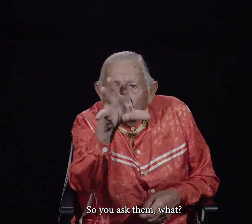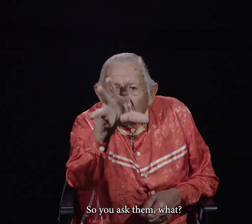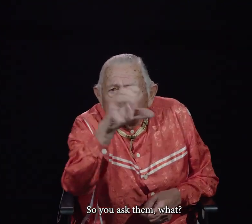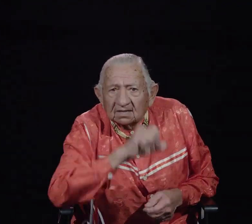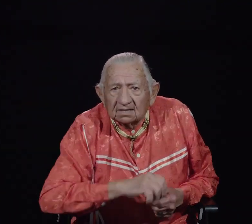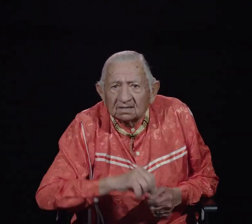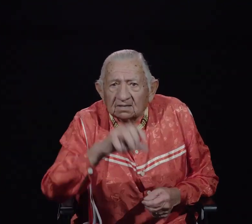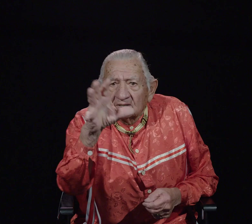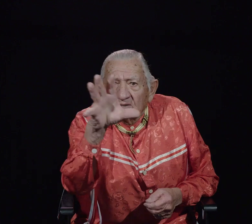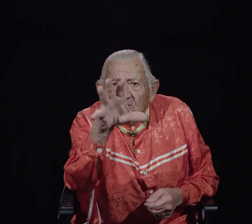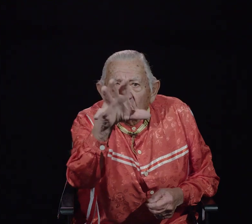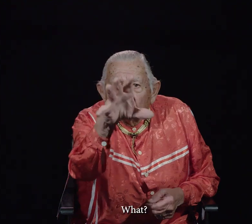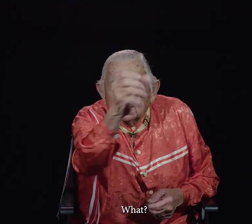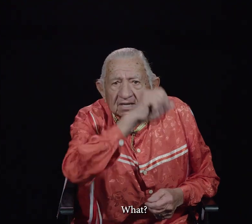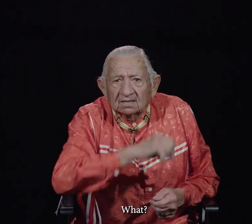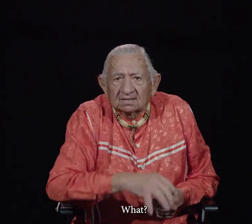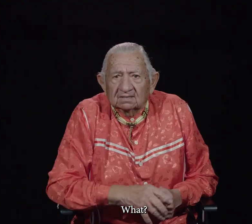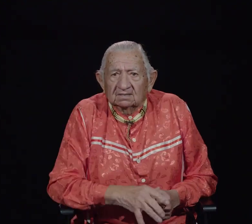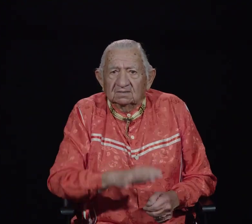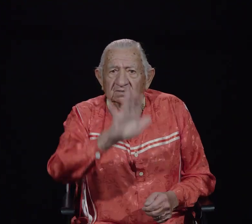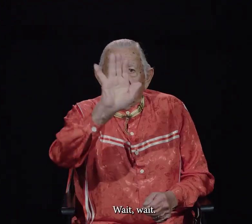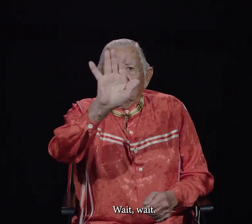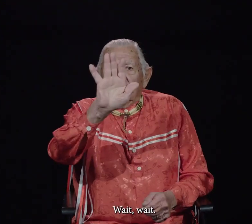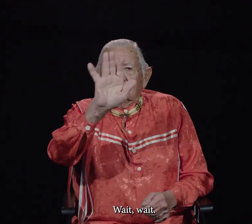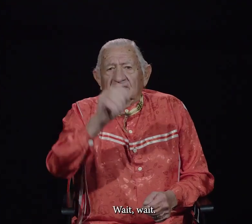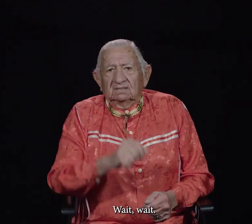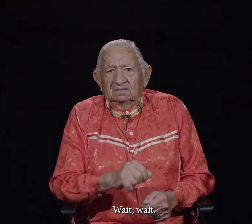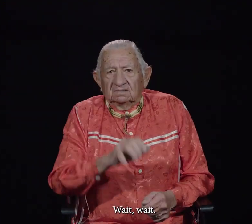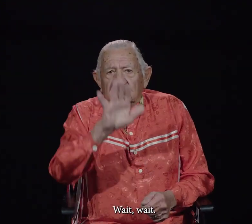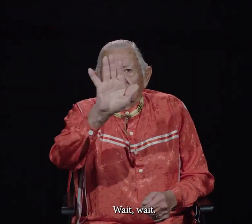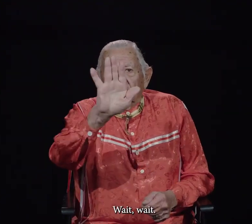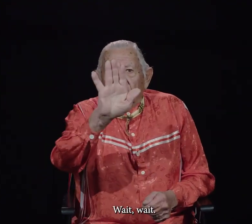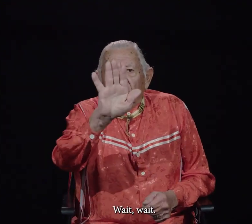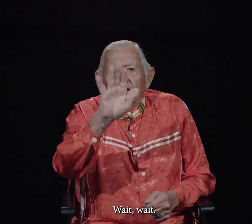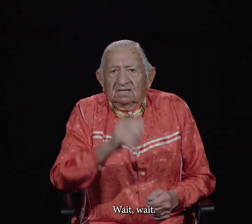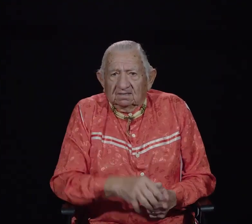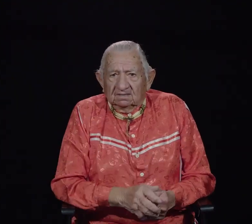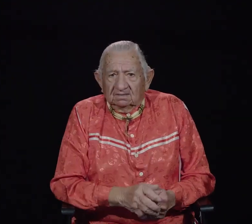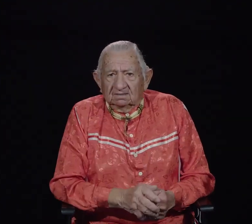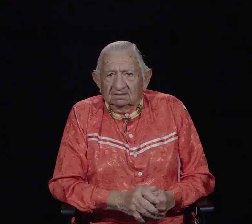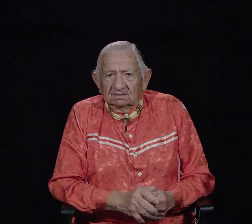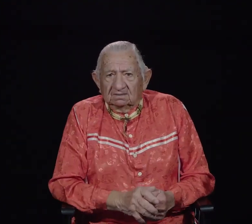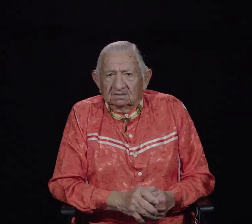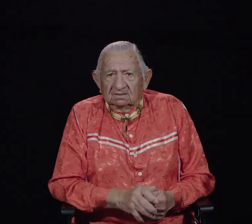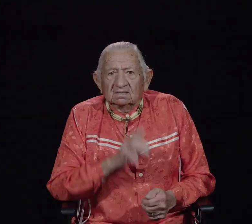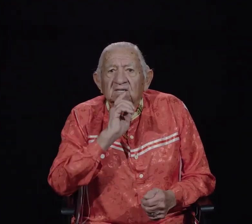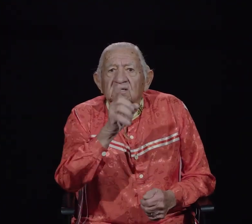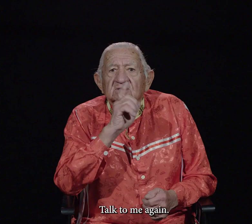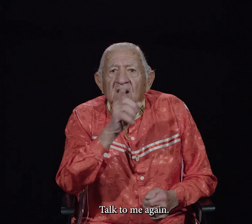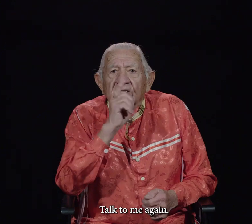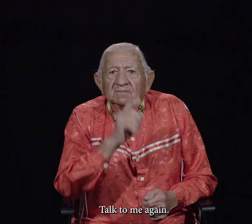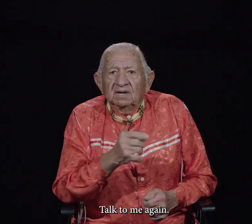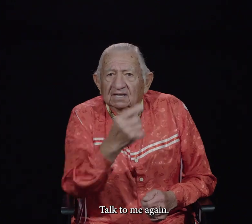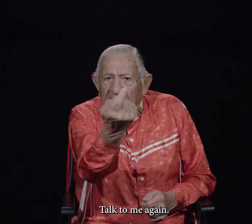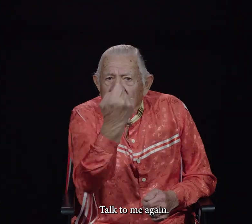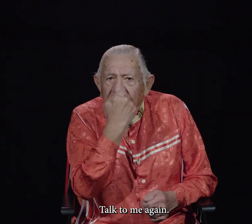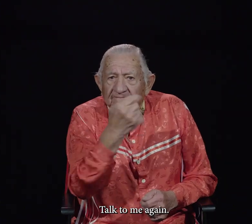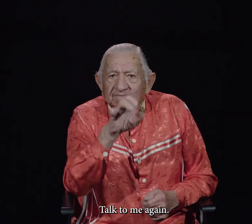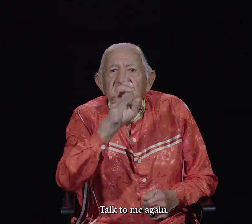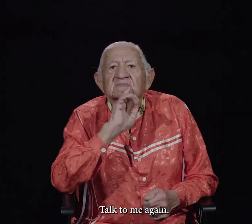what? What? Wait. Wait. Talk to me again.